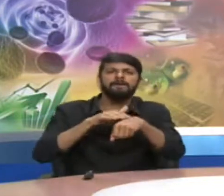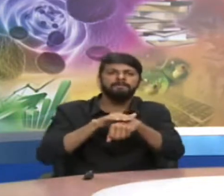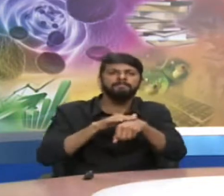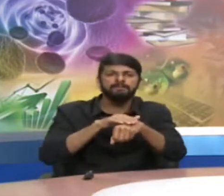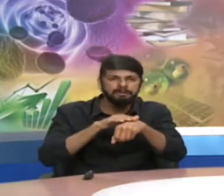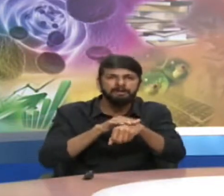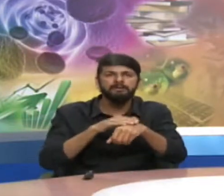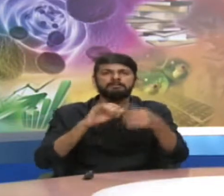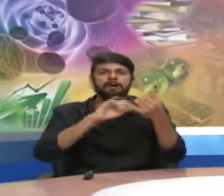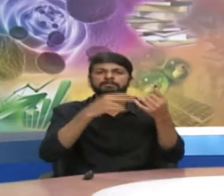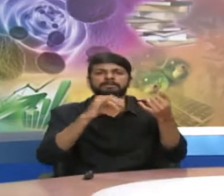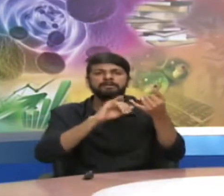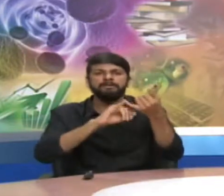better.